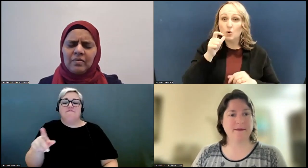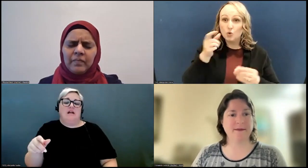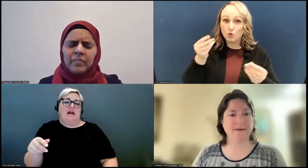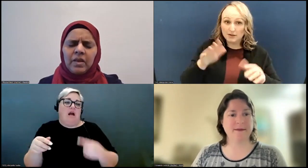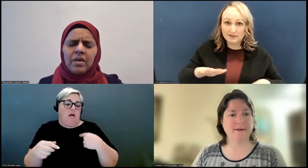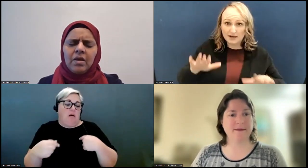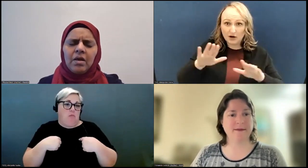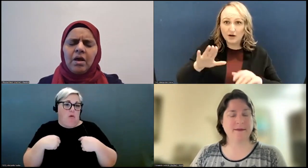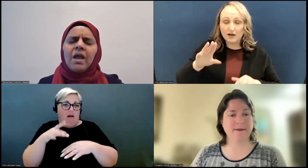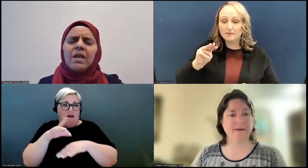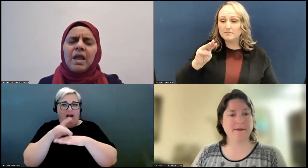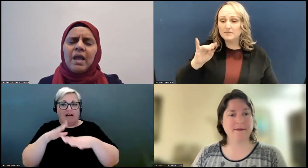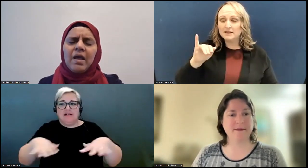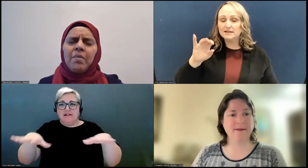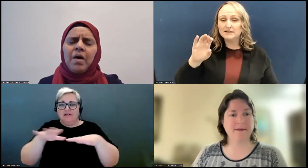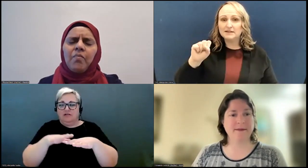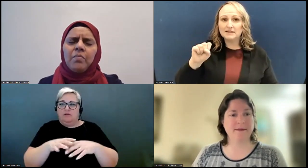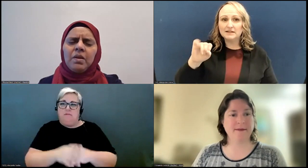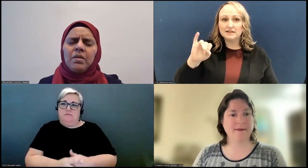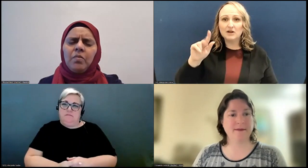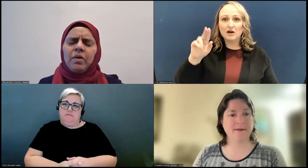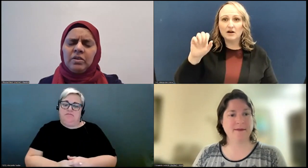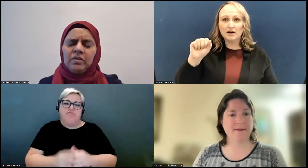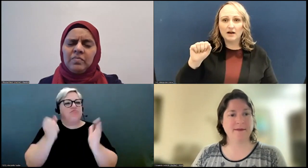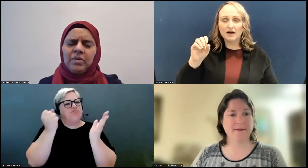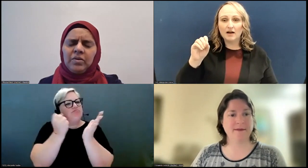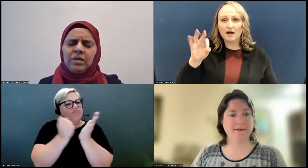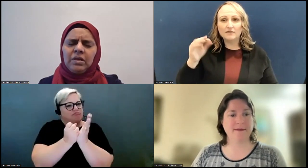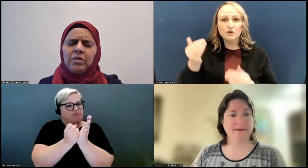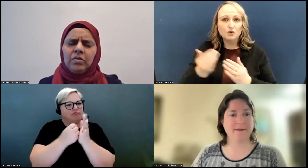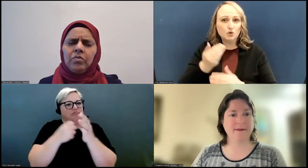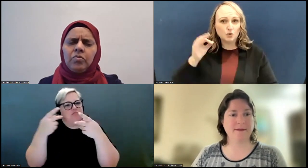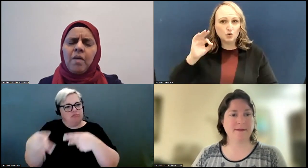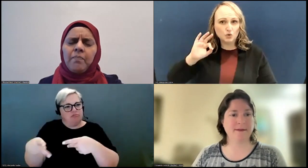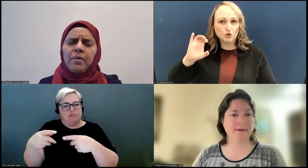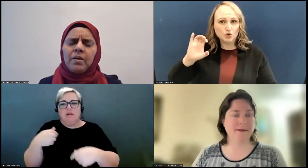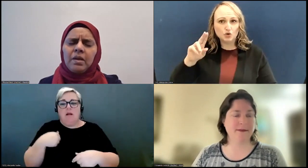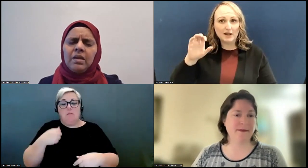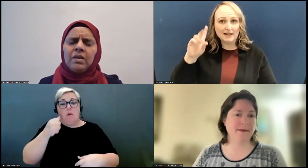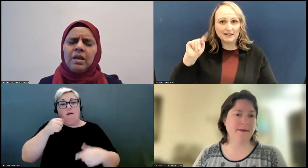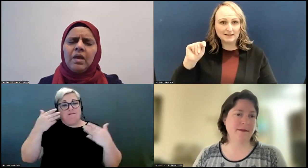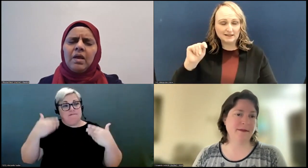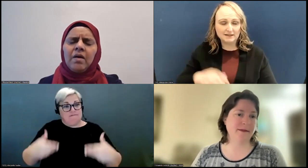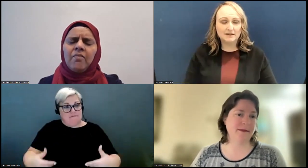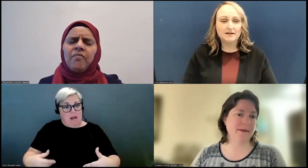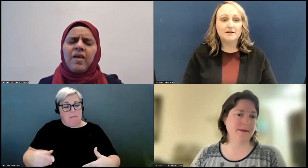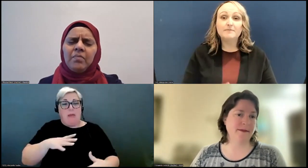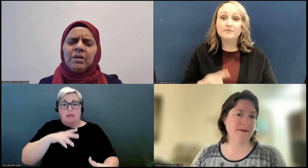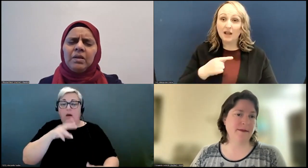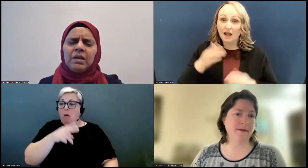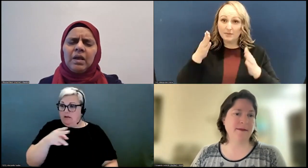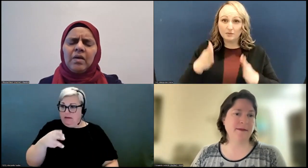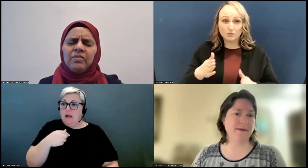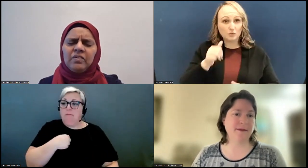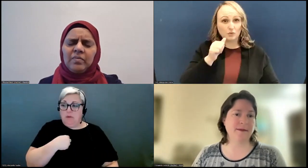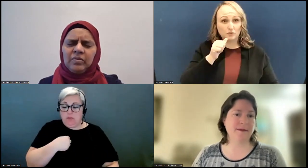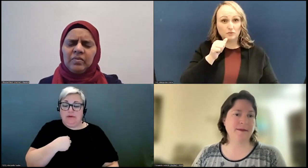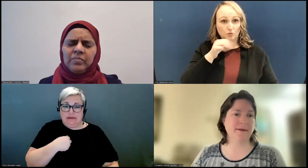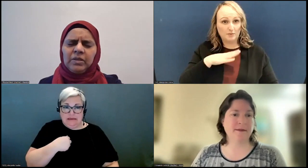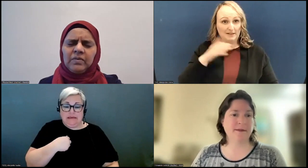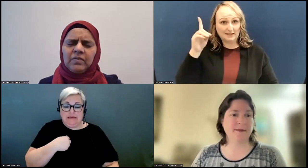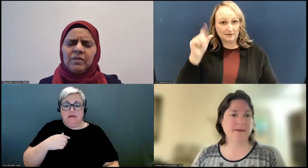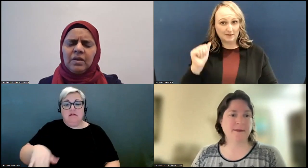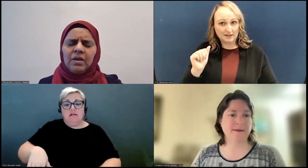Credit. I am a woman with a disability who grew up in a family of